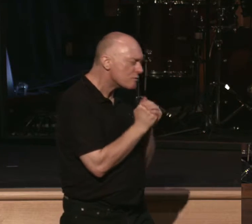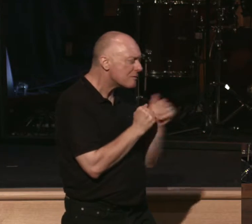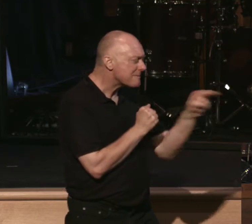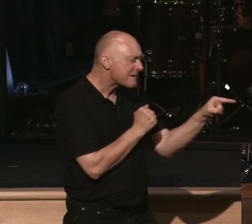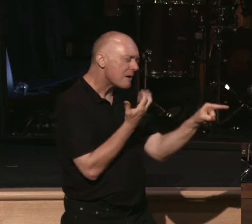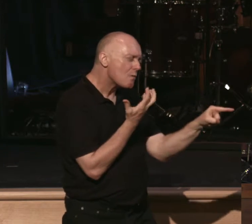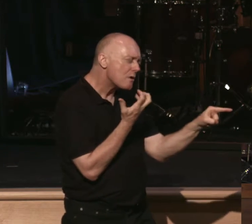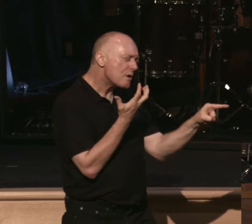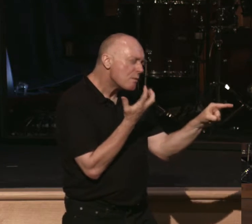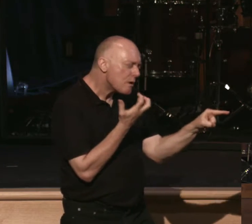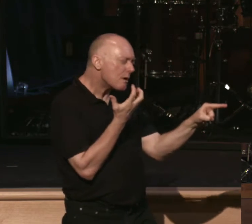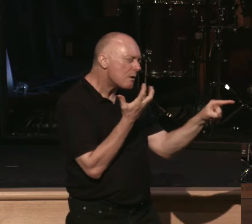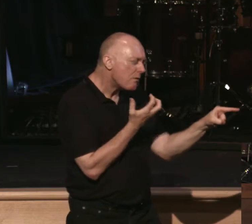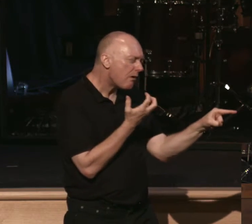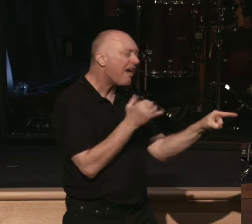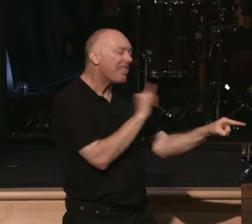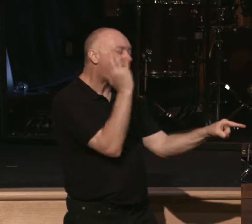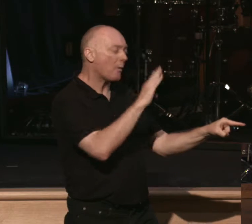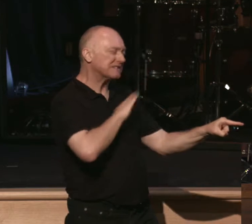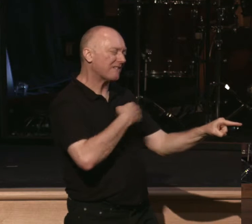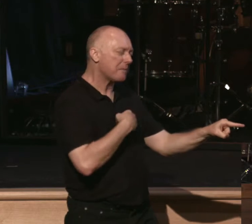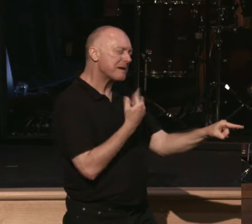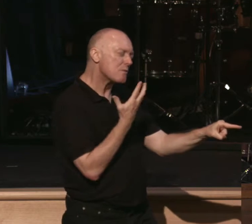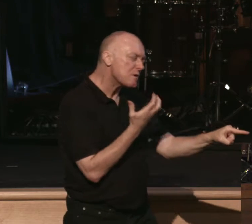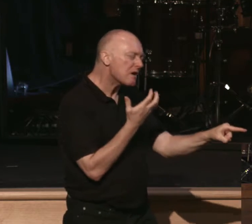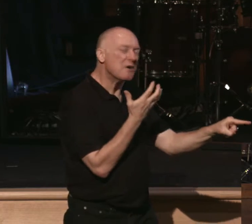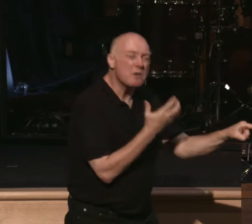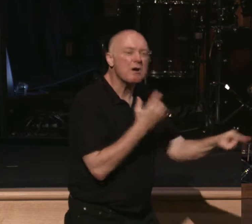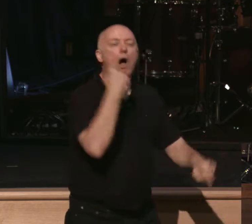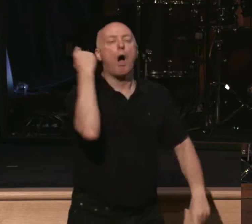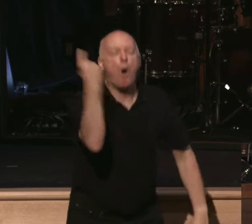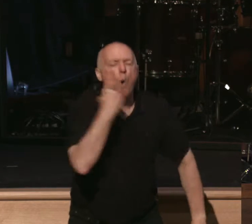lusting after things that we think will satisfy, there will always